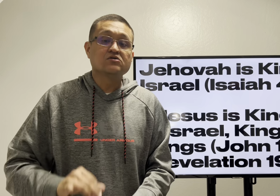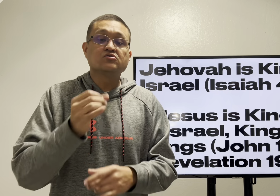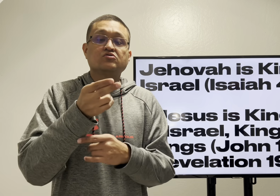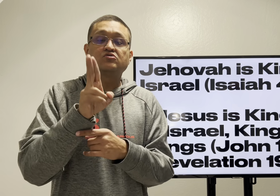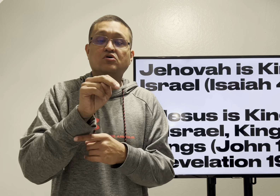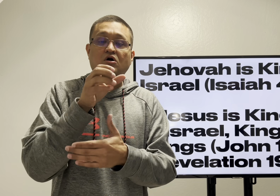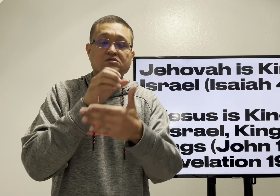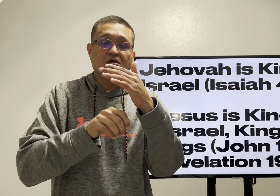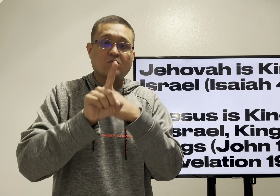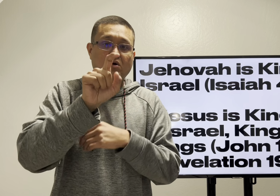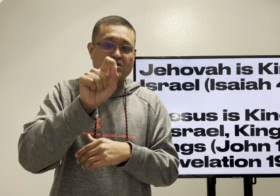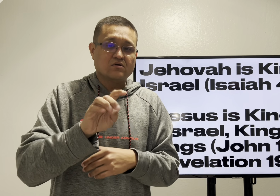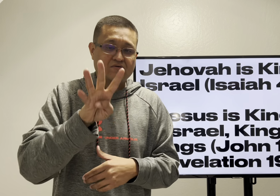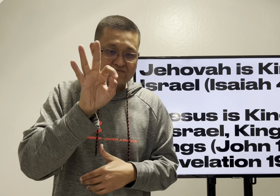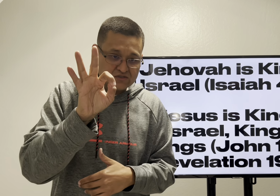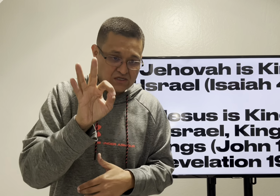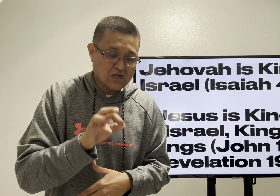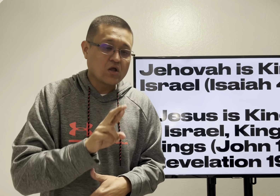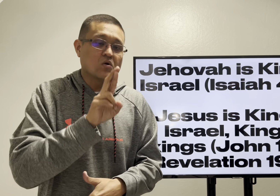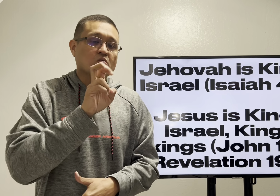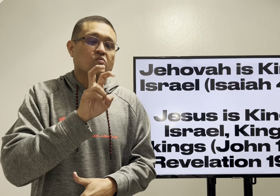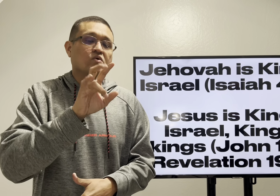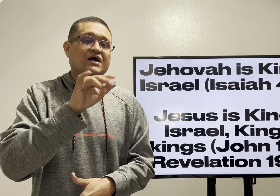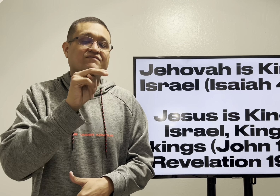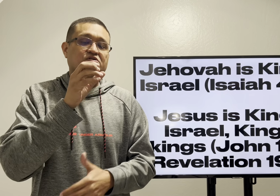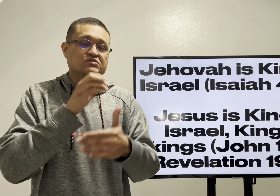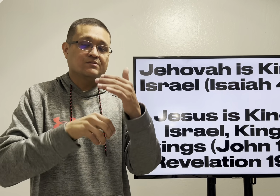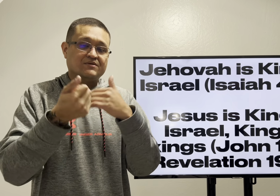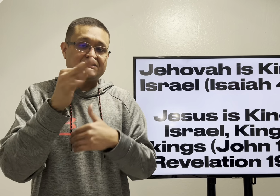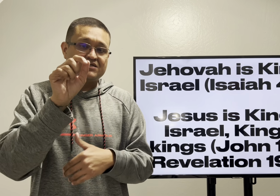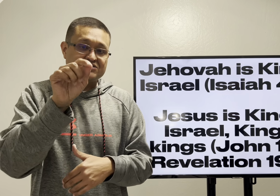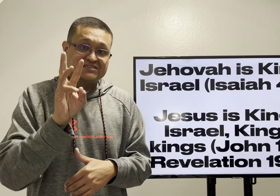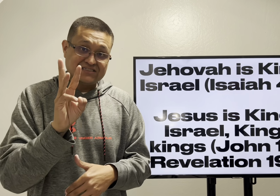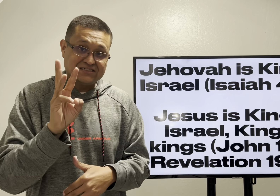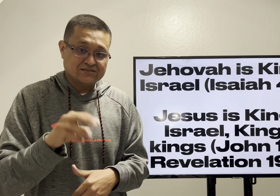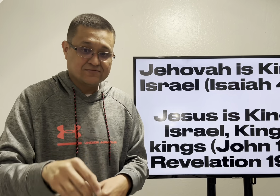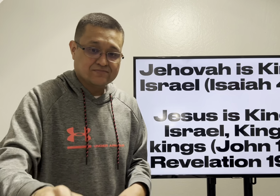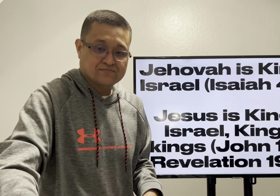Kings, found in John 1, 49 and Revelations 19 and 16.